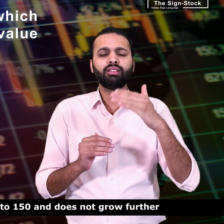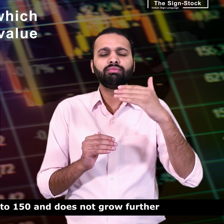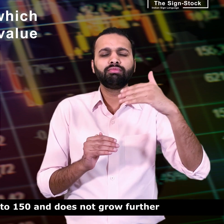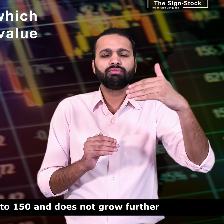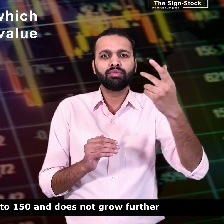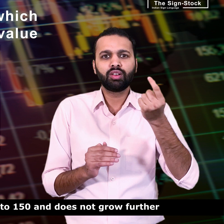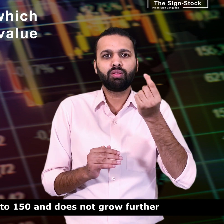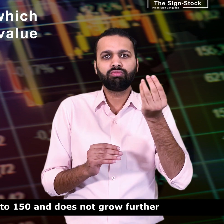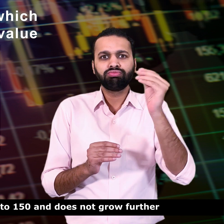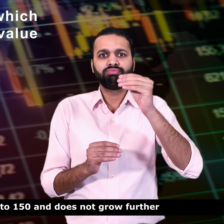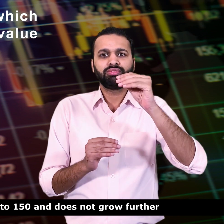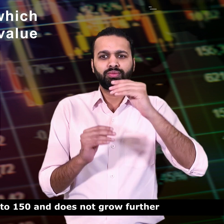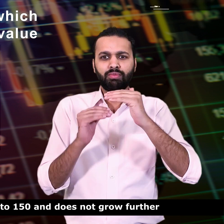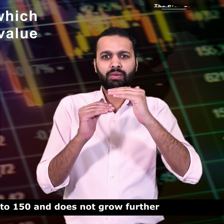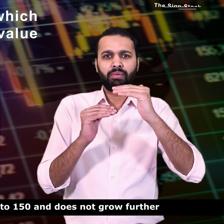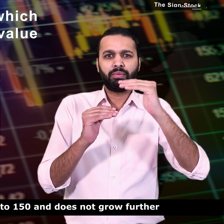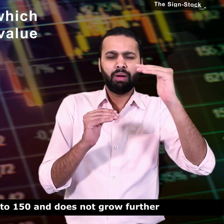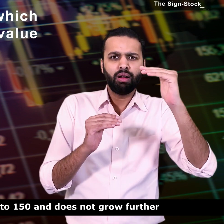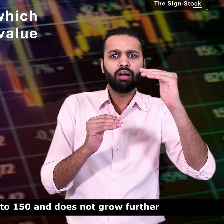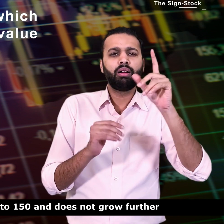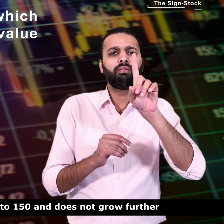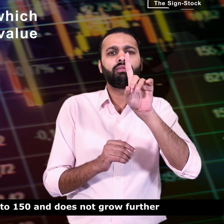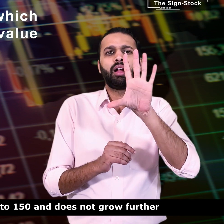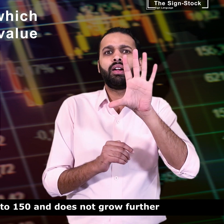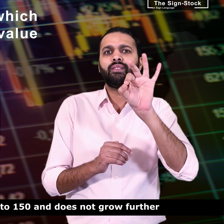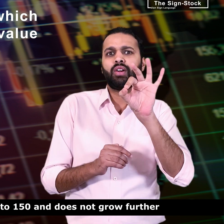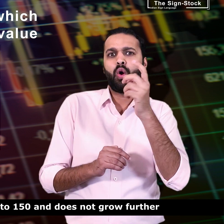After making an initial growth to 150 and does not grow further.